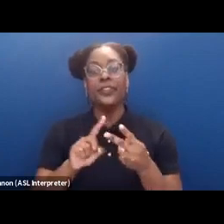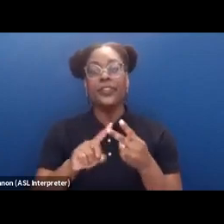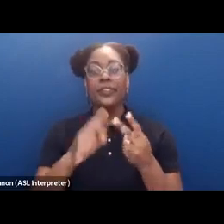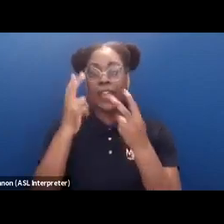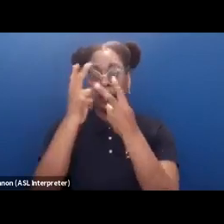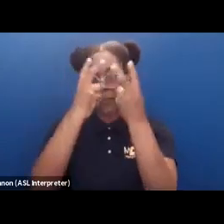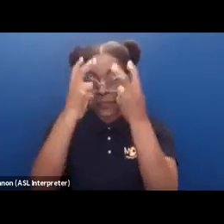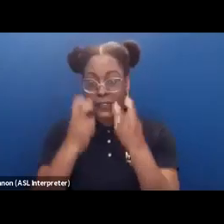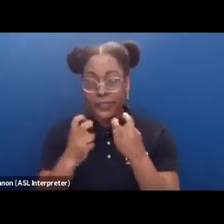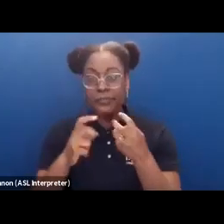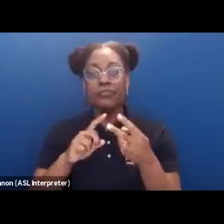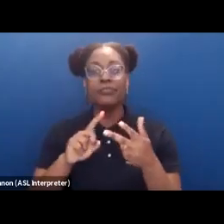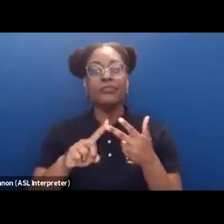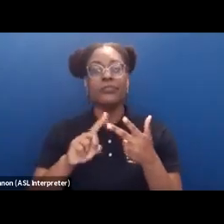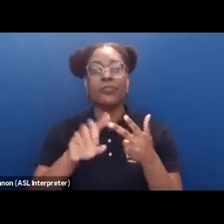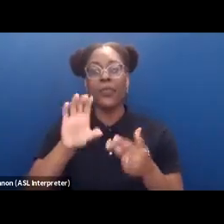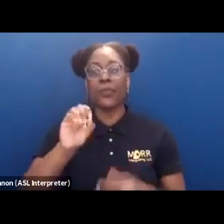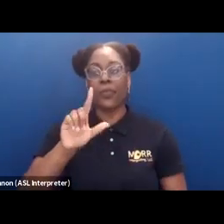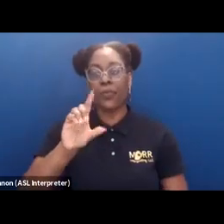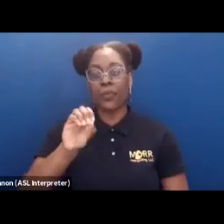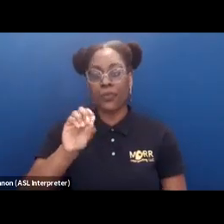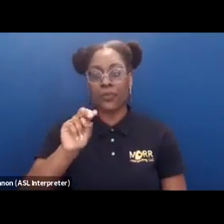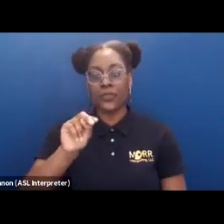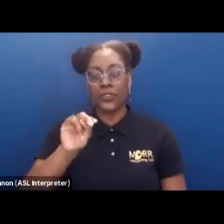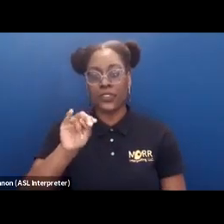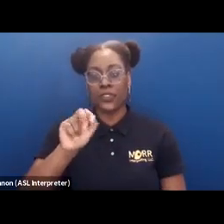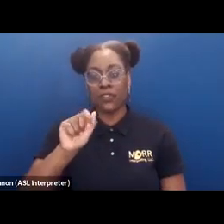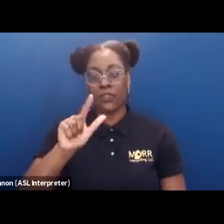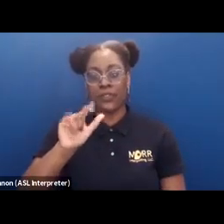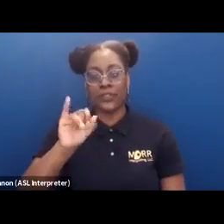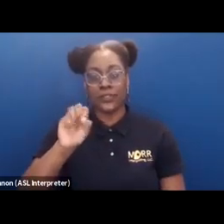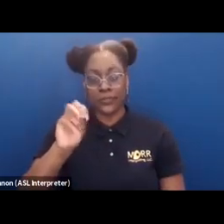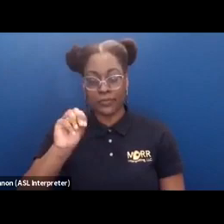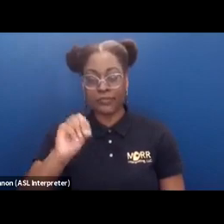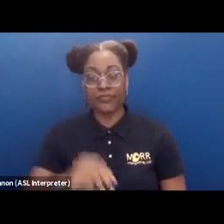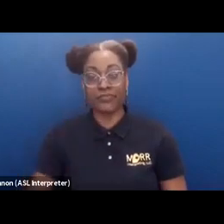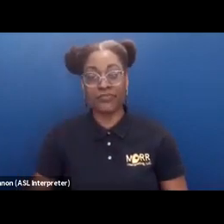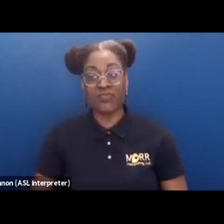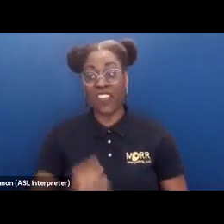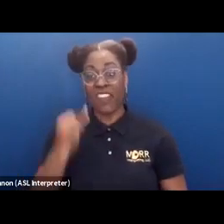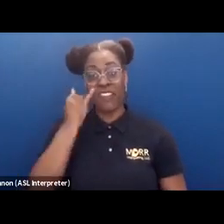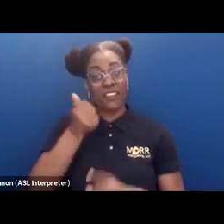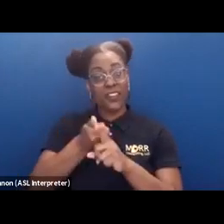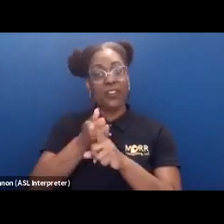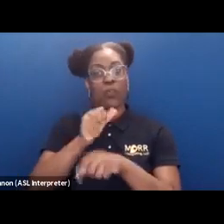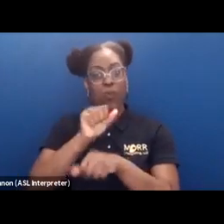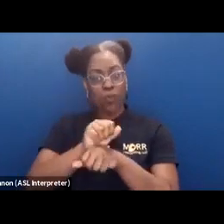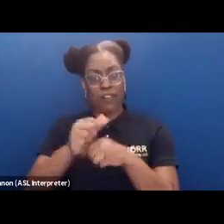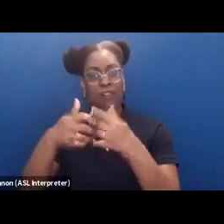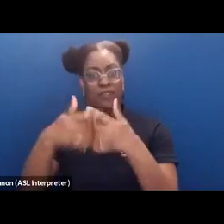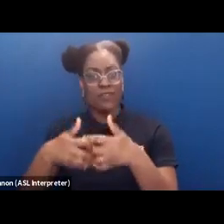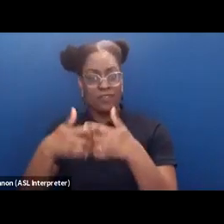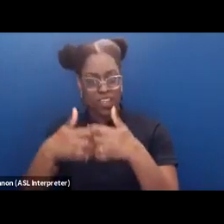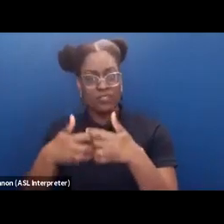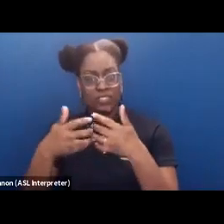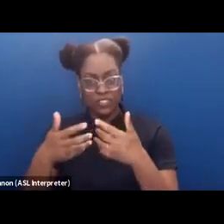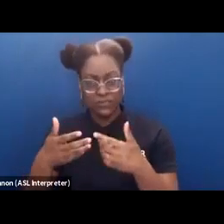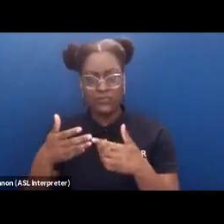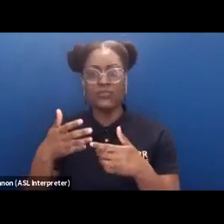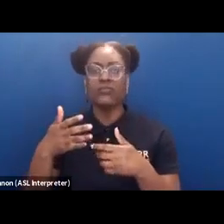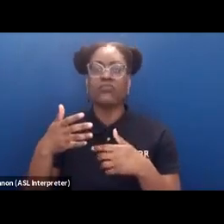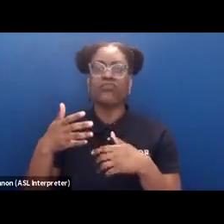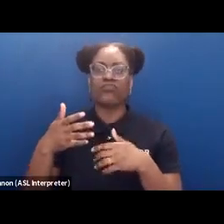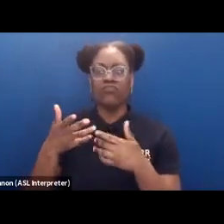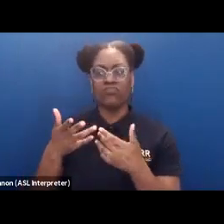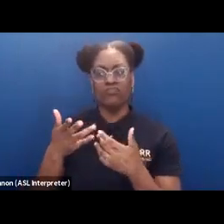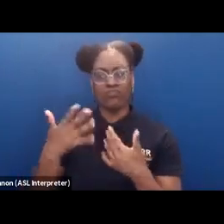if you work in factories, you get impairments. And so disabled, and in schools, in the